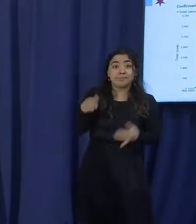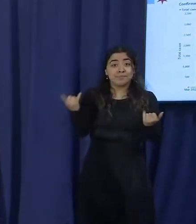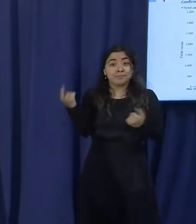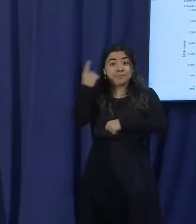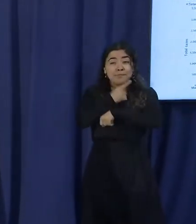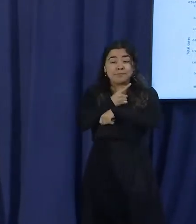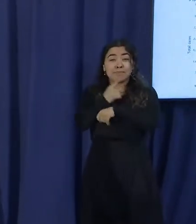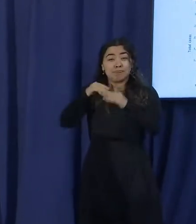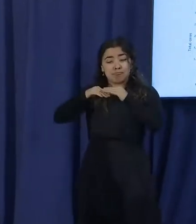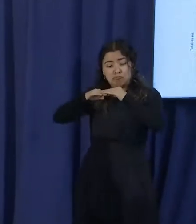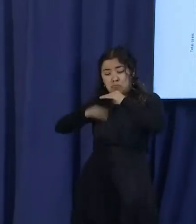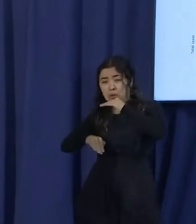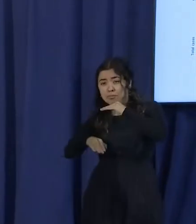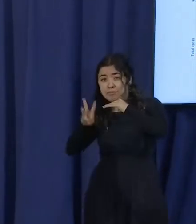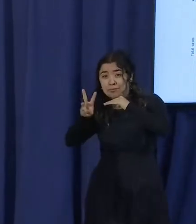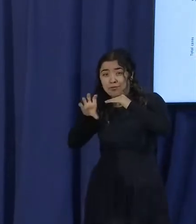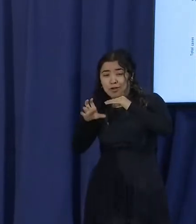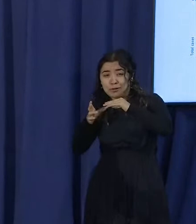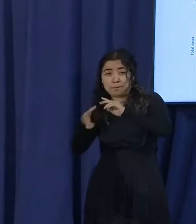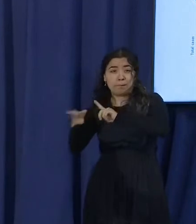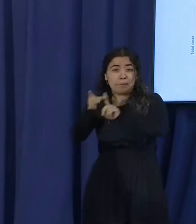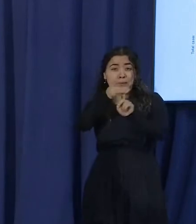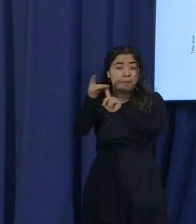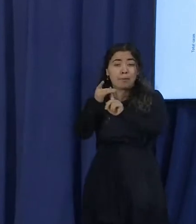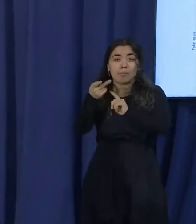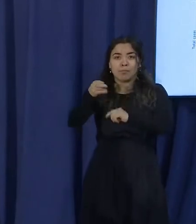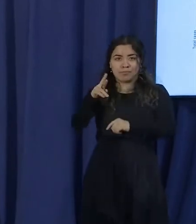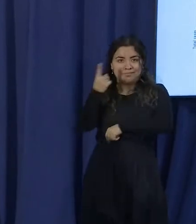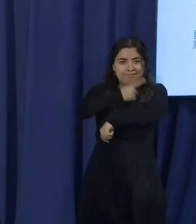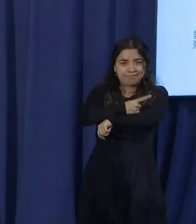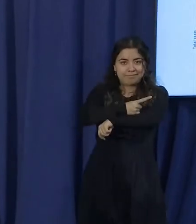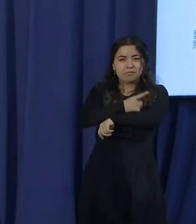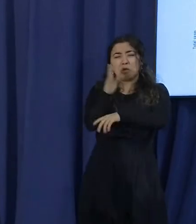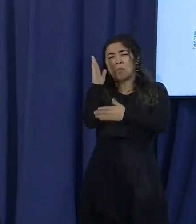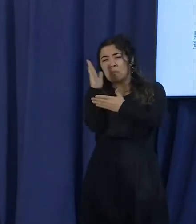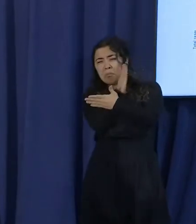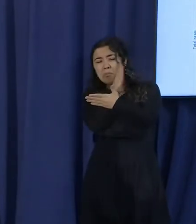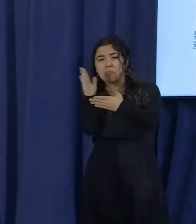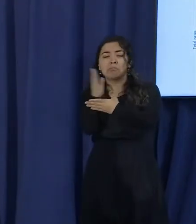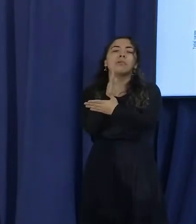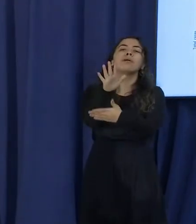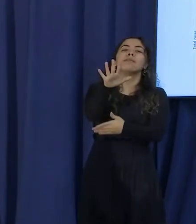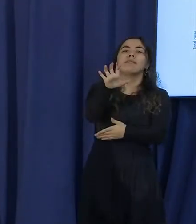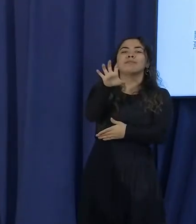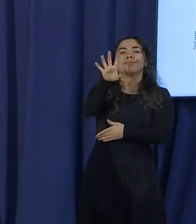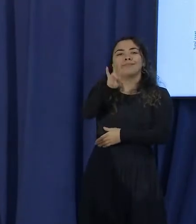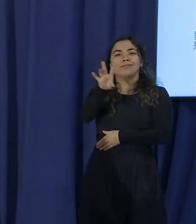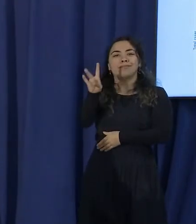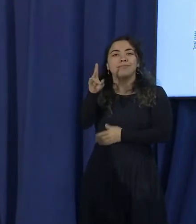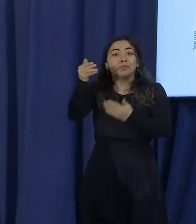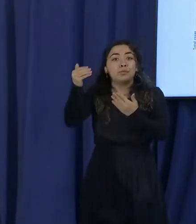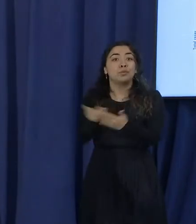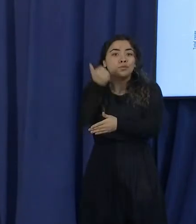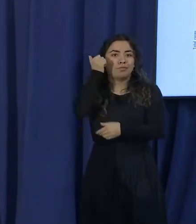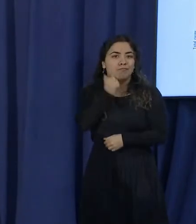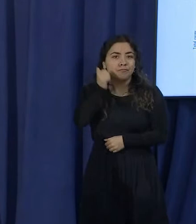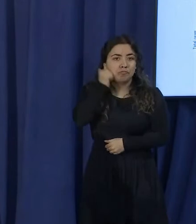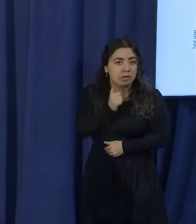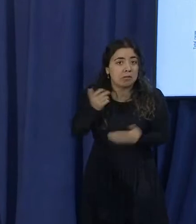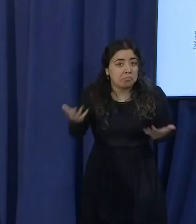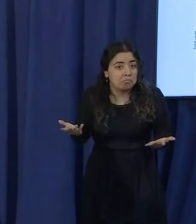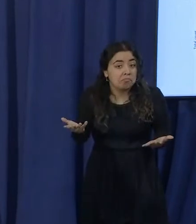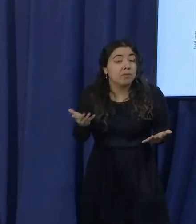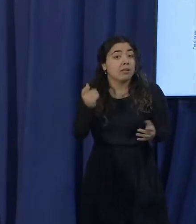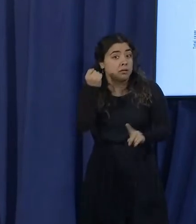than 600 new cases per day. Our rolling average is at 577 new cases per day. That's comparable